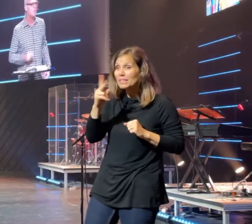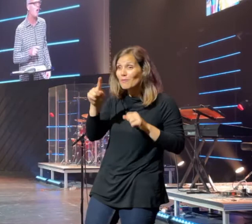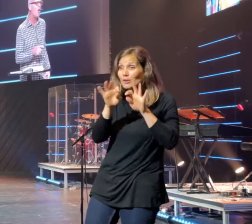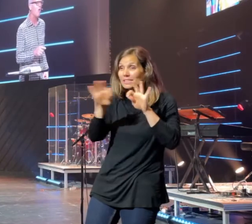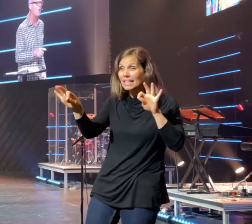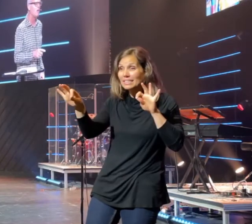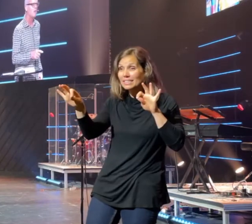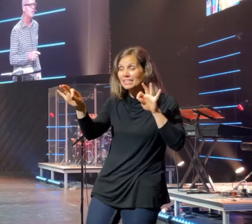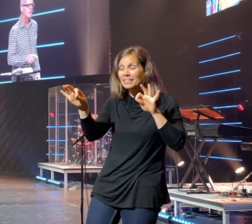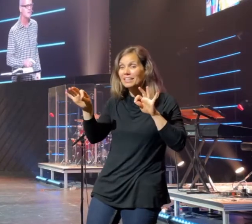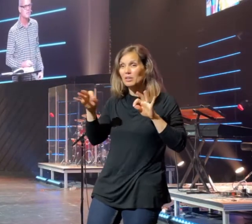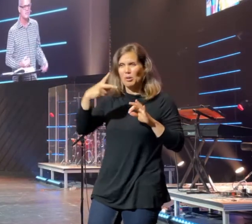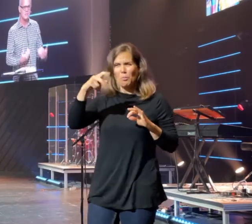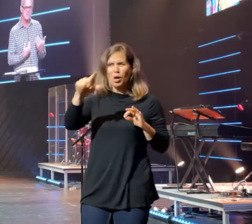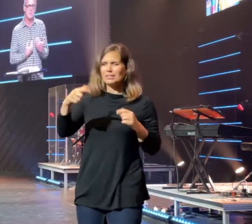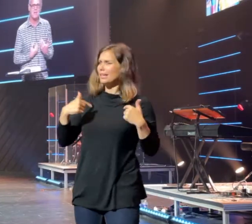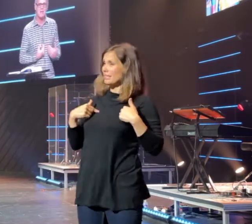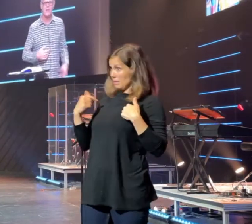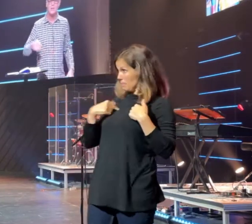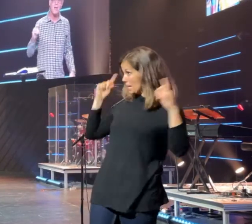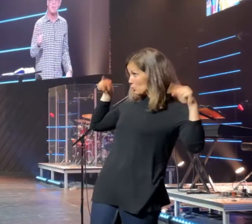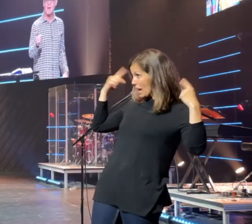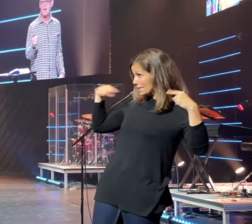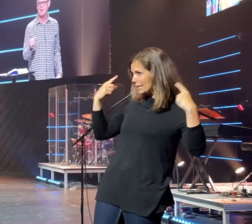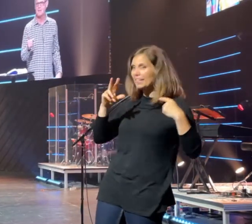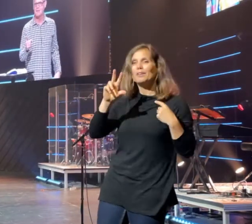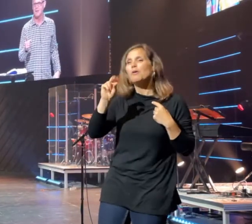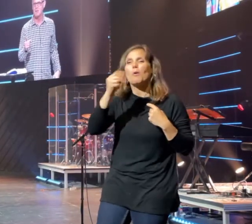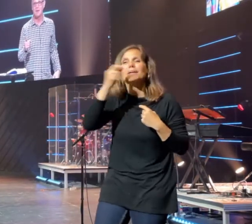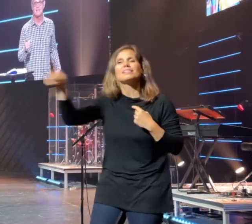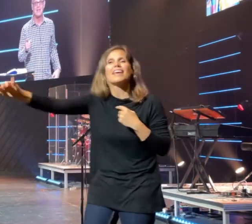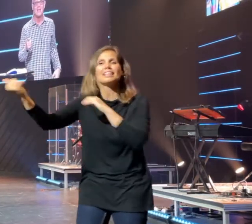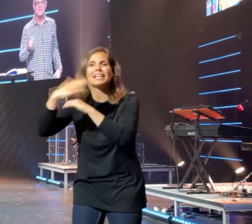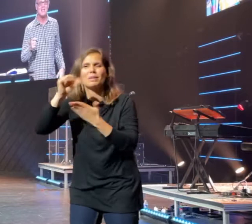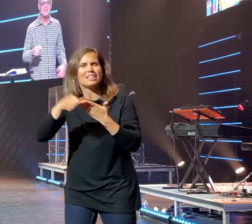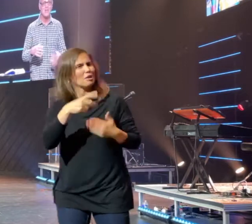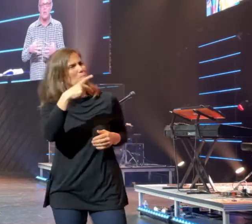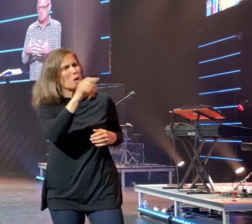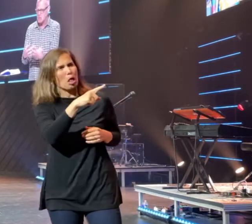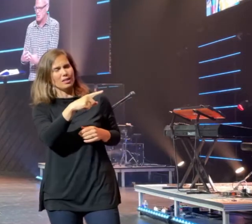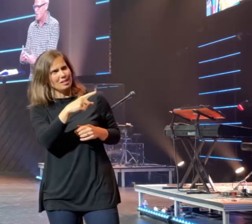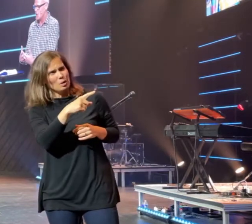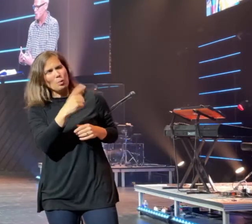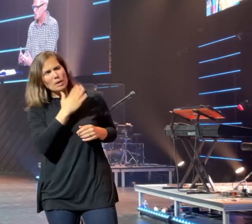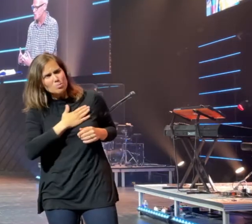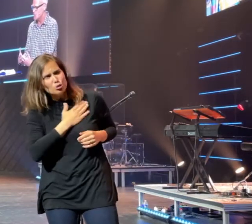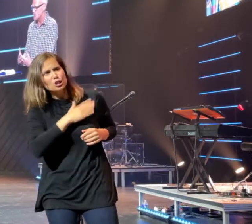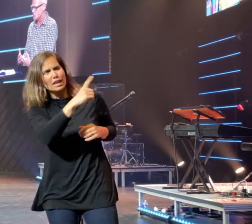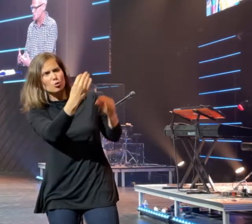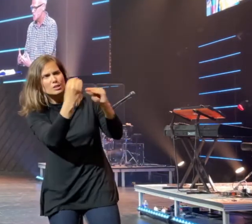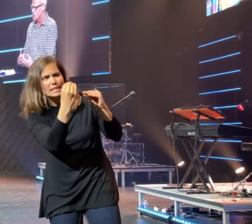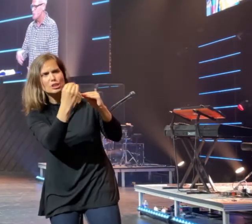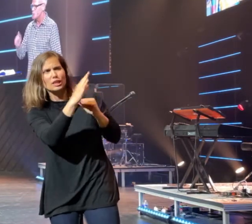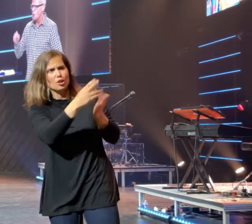He said, Paul, right? It's almost like someone sending me a letter, you're out of your mind. Right? Paul says, they said, listen, we appreciate your teaching